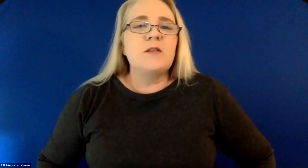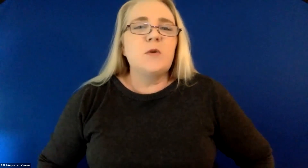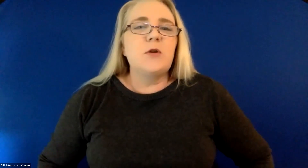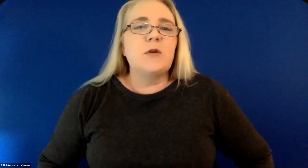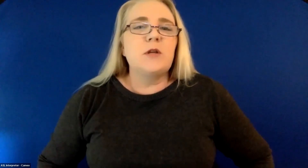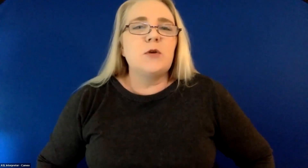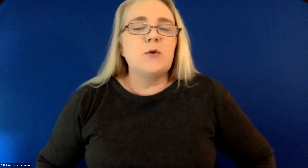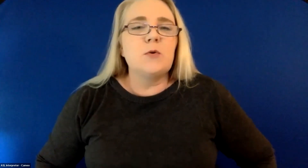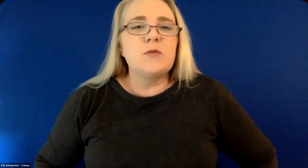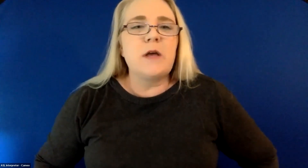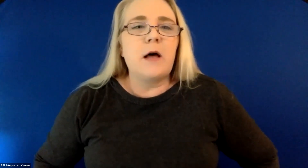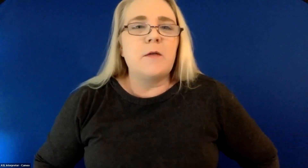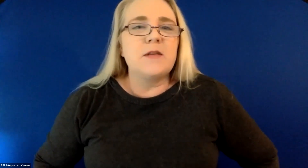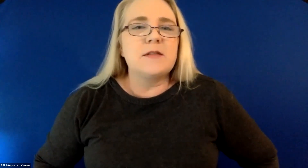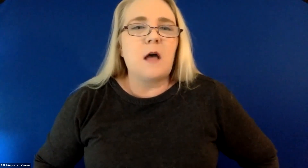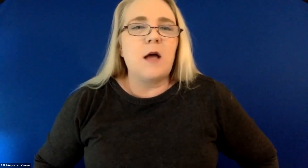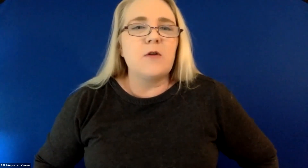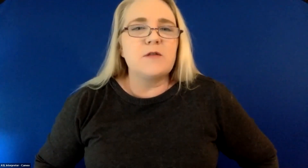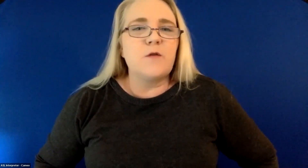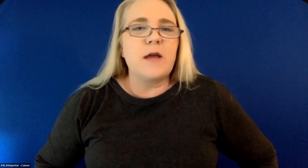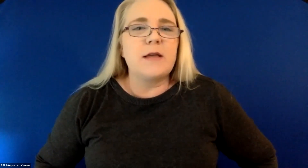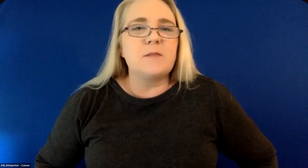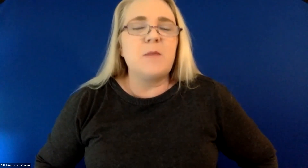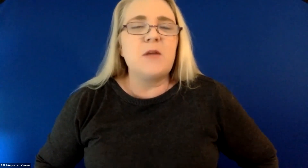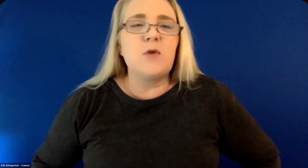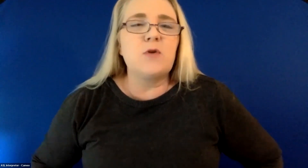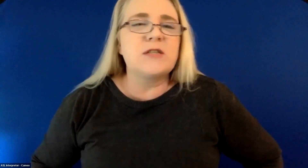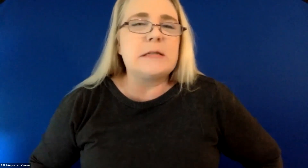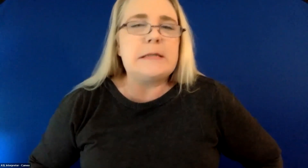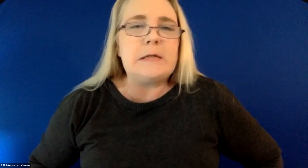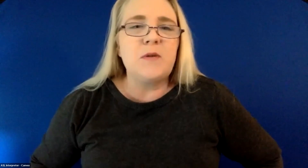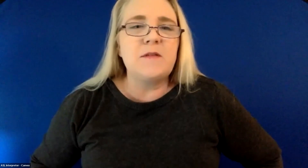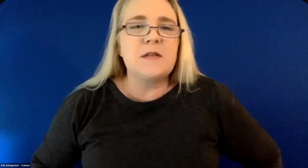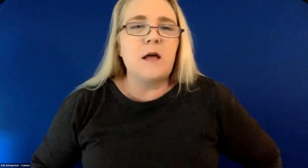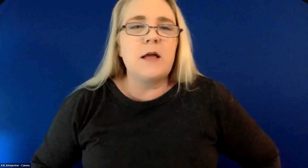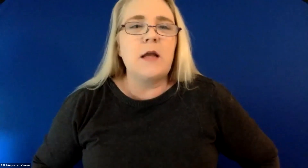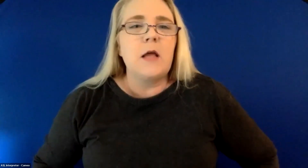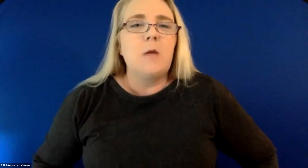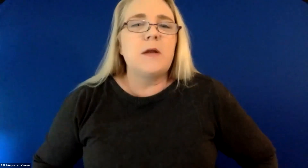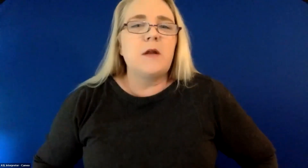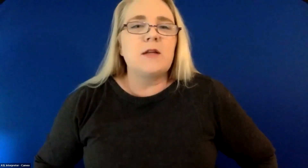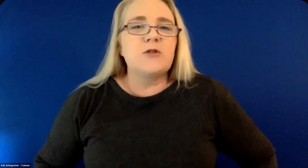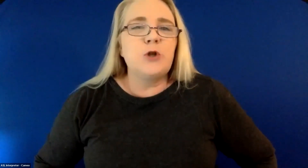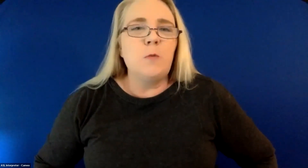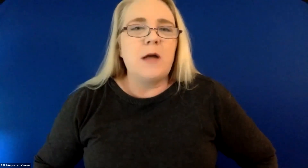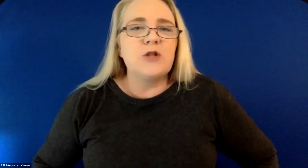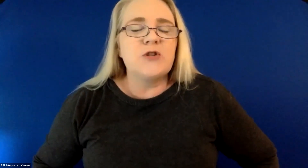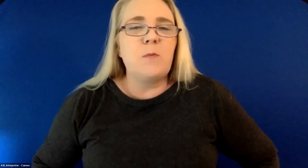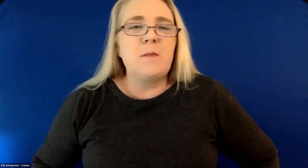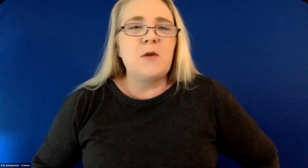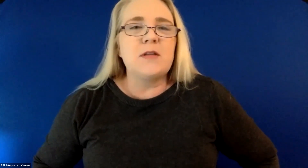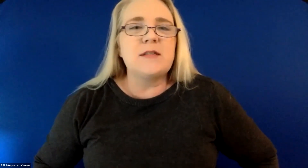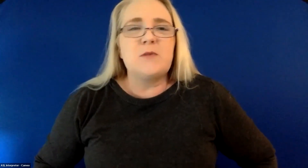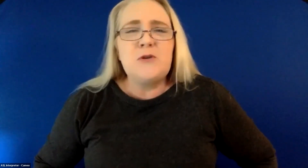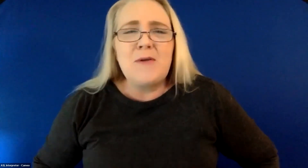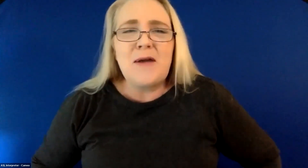So that's when you can use this sign or this phrase. Maybe you know just a little bit of sign, but not too much. So